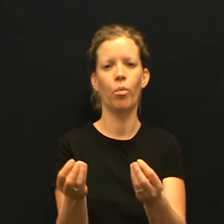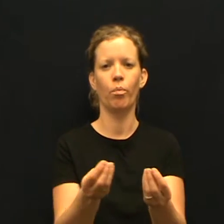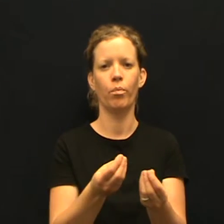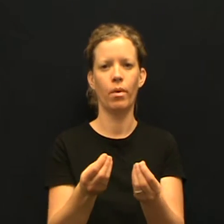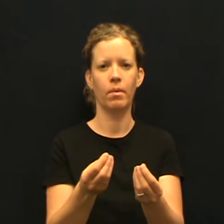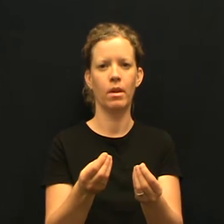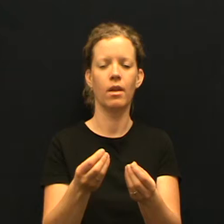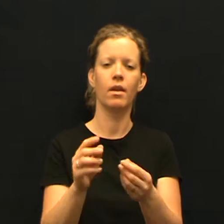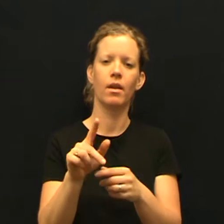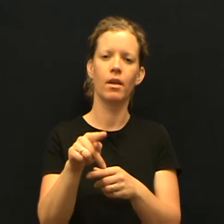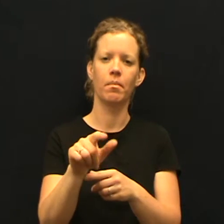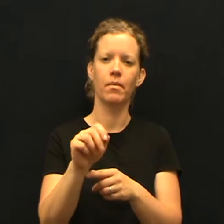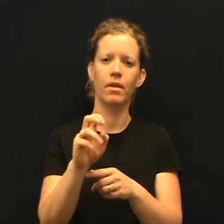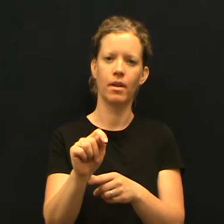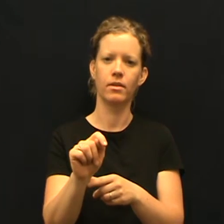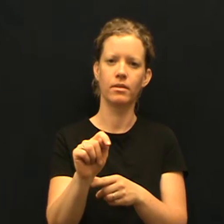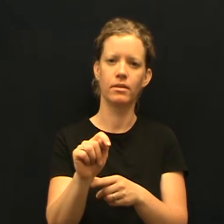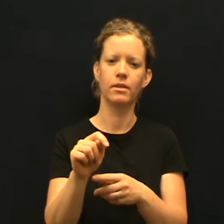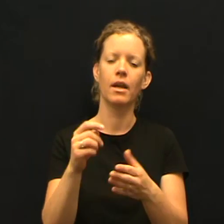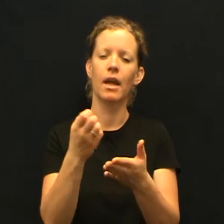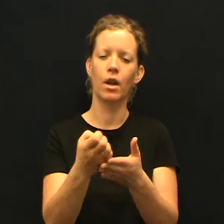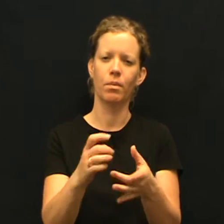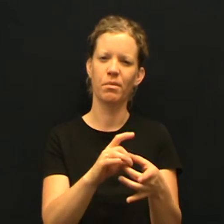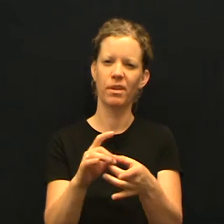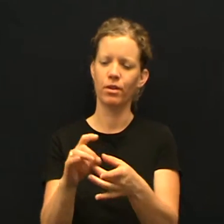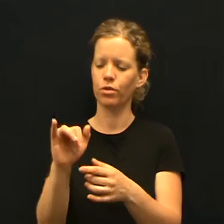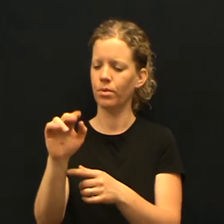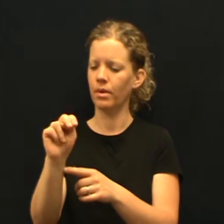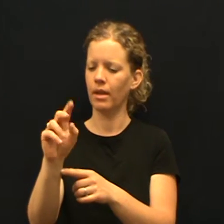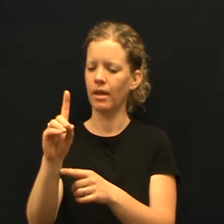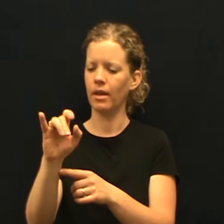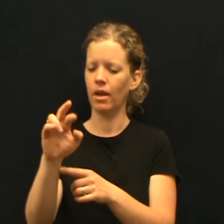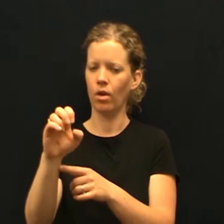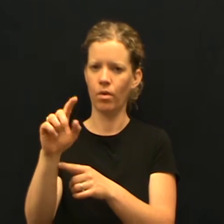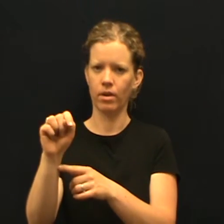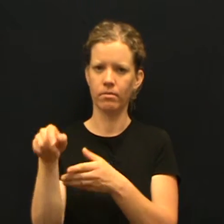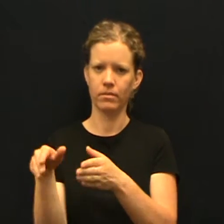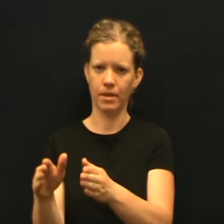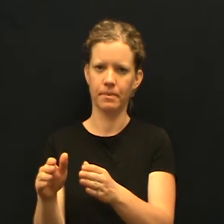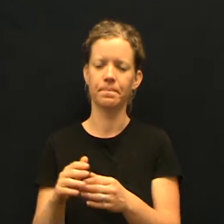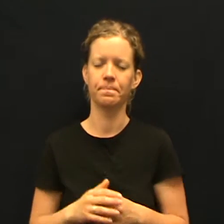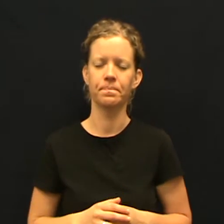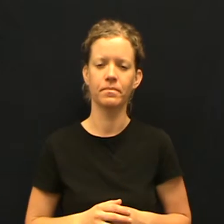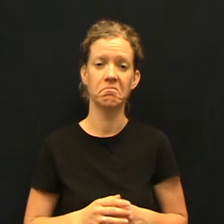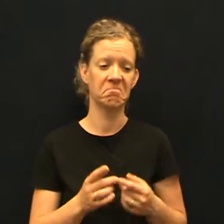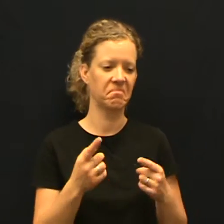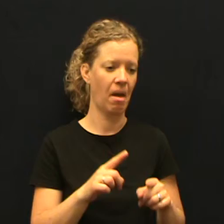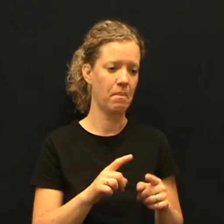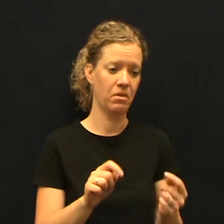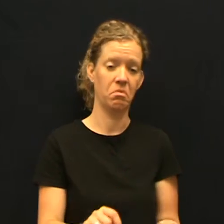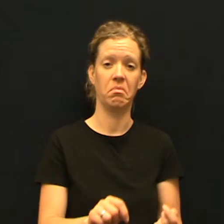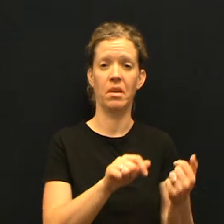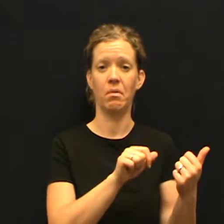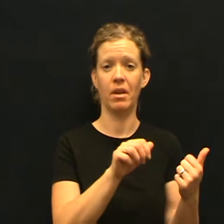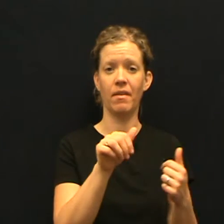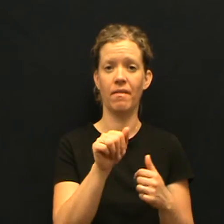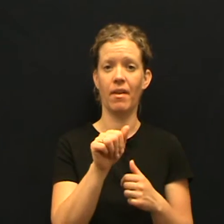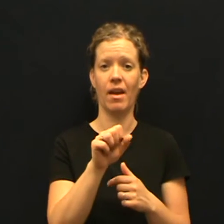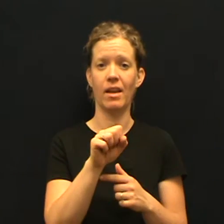method. Remember, if we dispose of one of our assets, and we get cash for that,